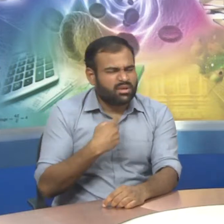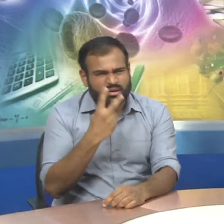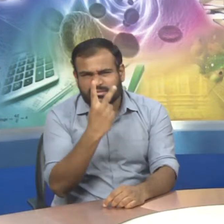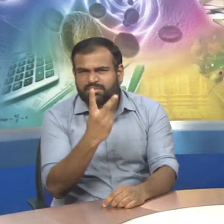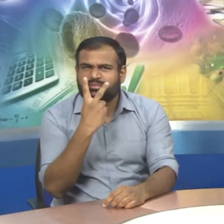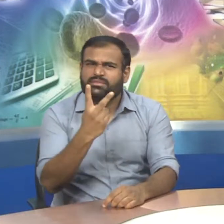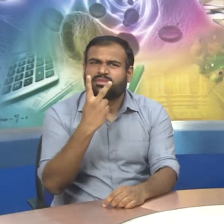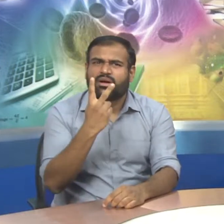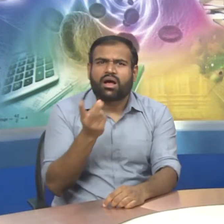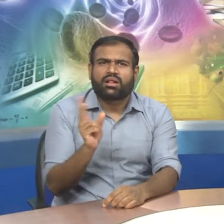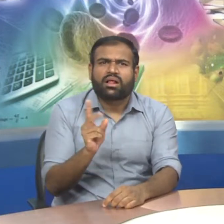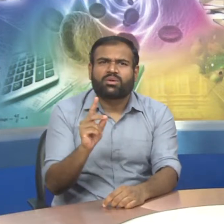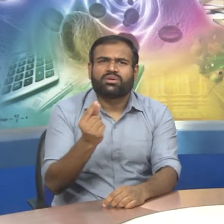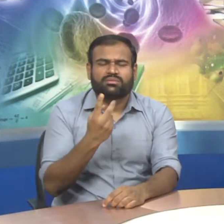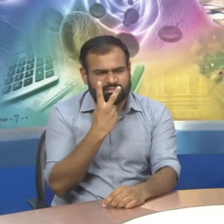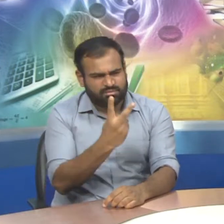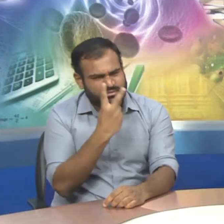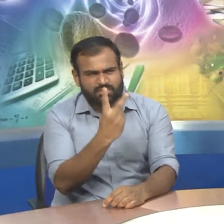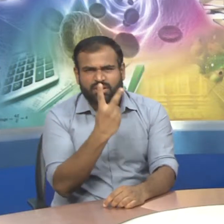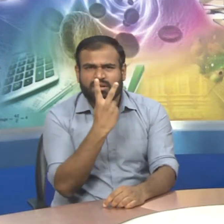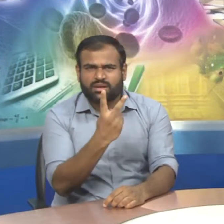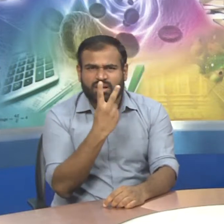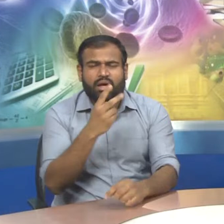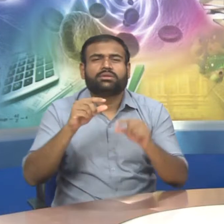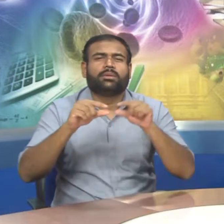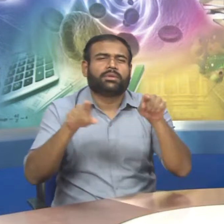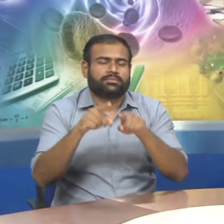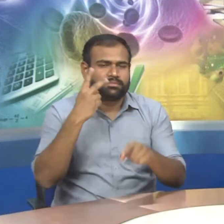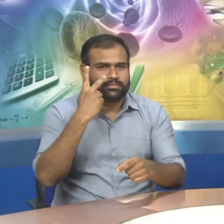This is 2 times I am using this CC. It means